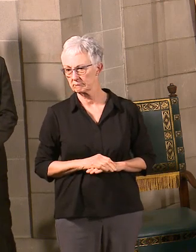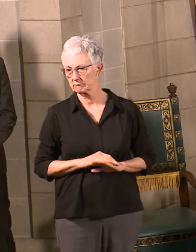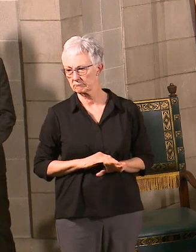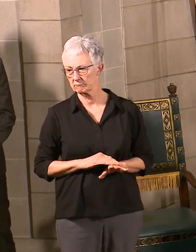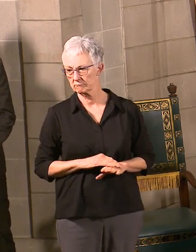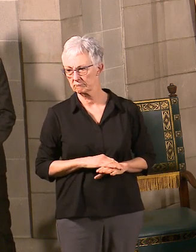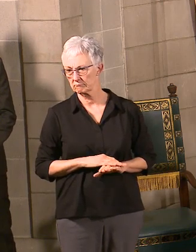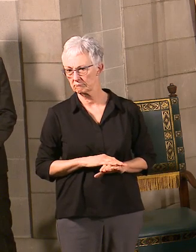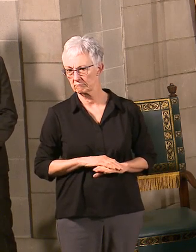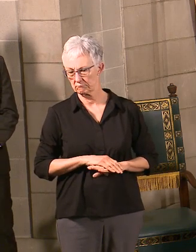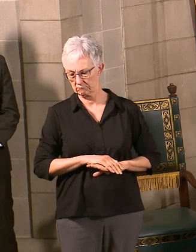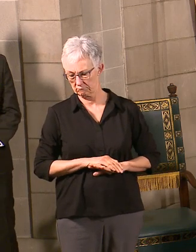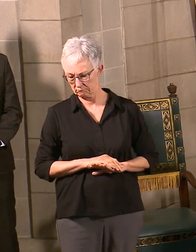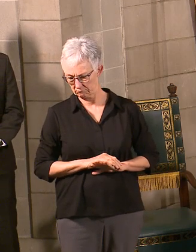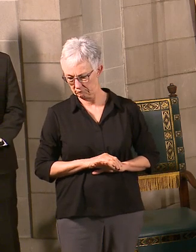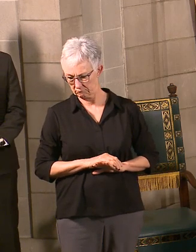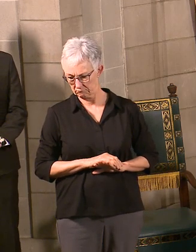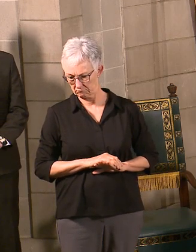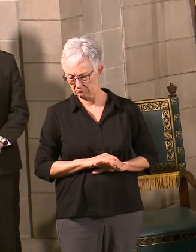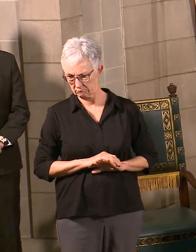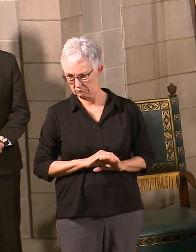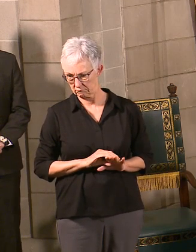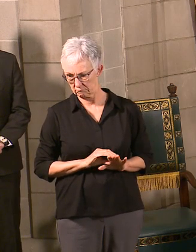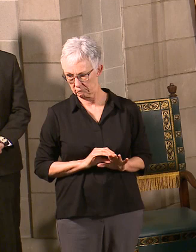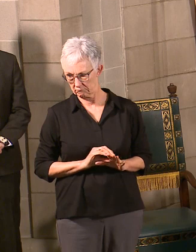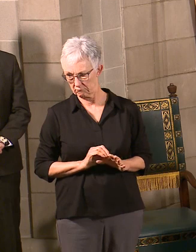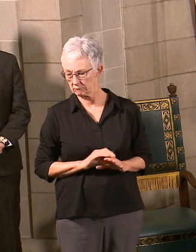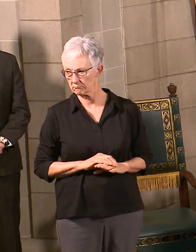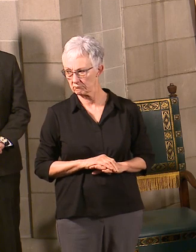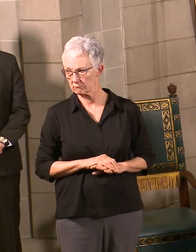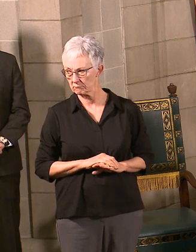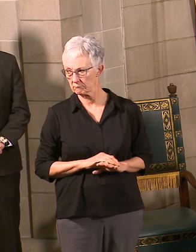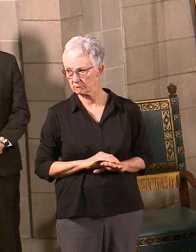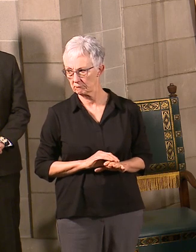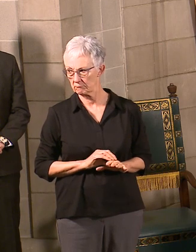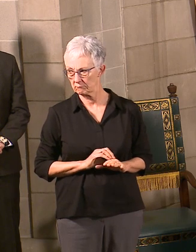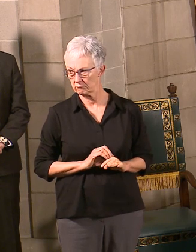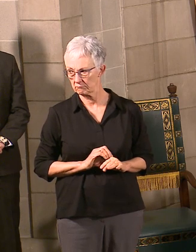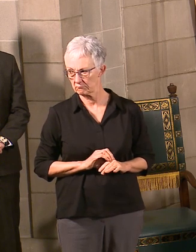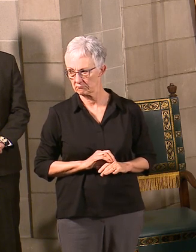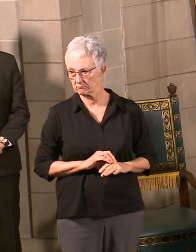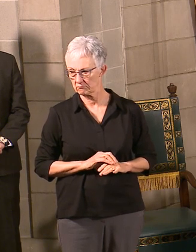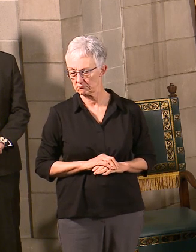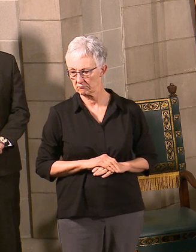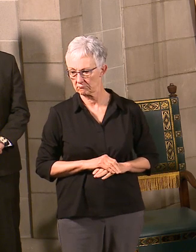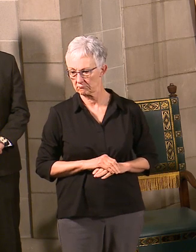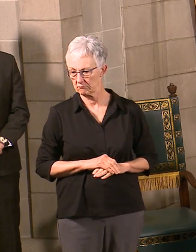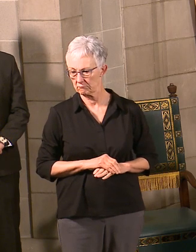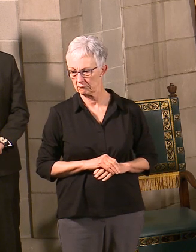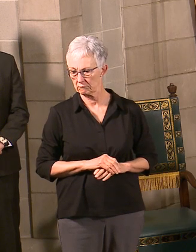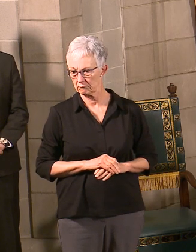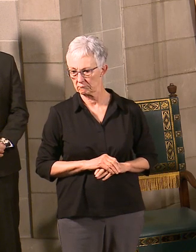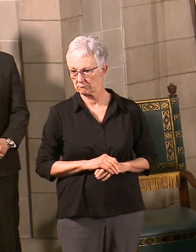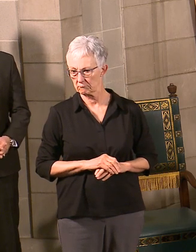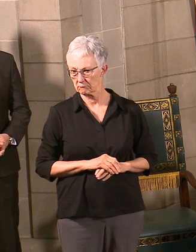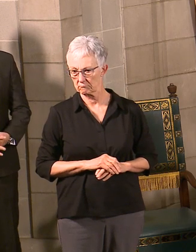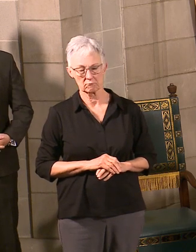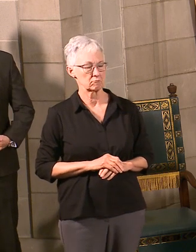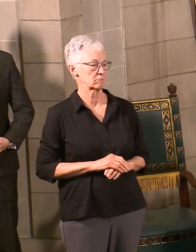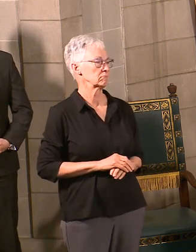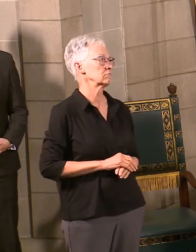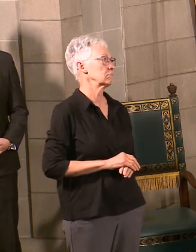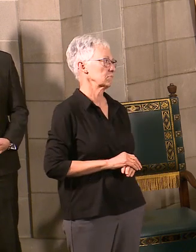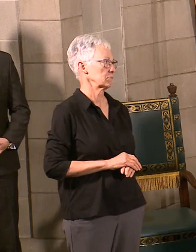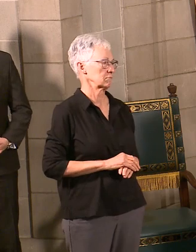two questions about testing. First is, can you talk about the difficulty with getting testing materials, and what can we do to get